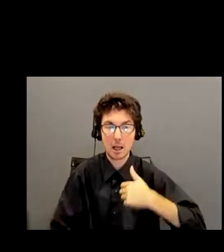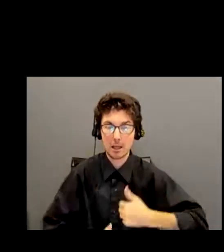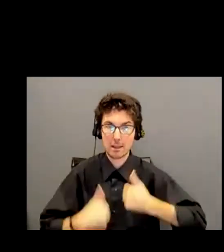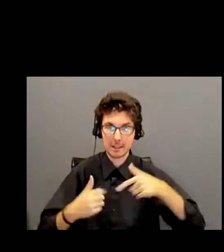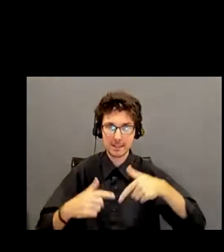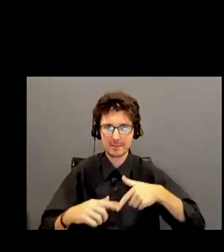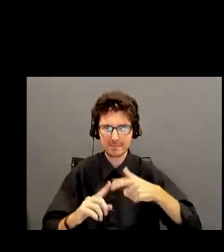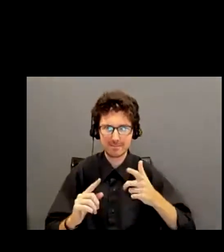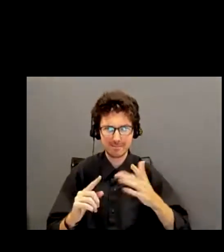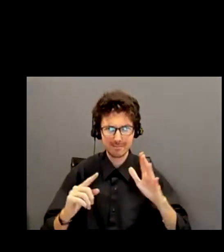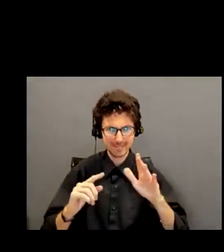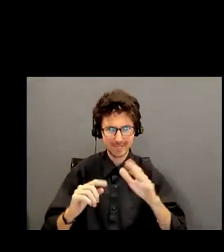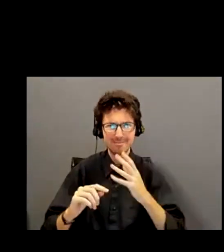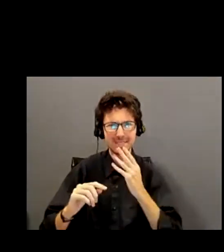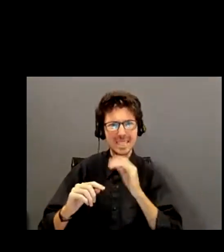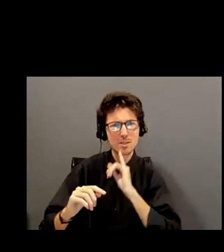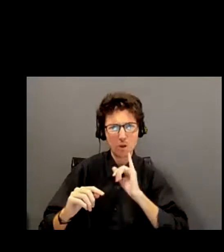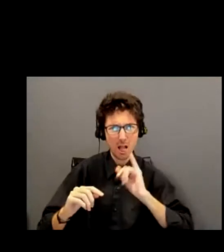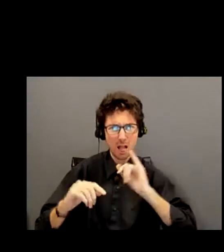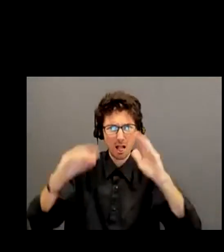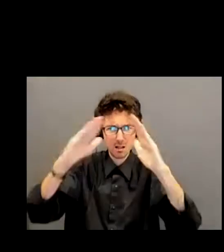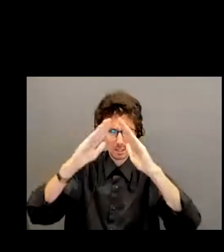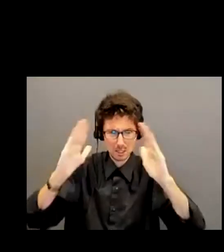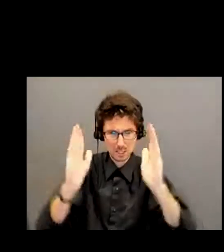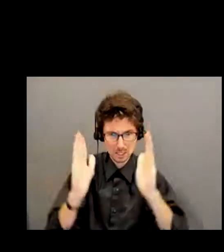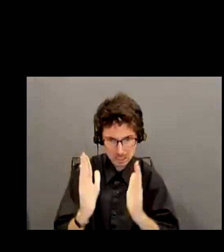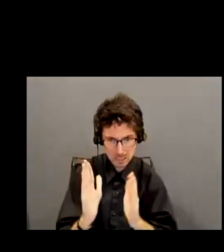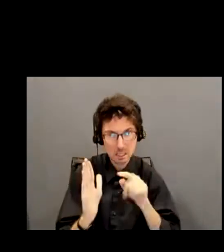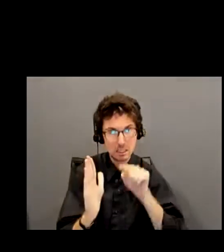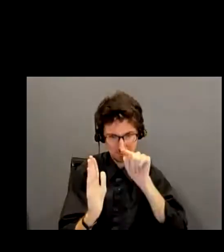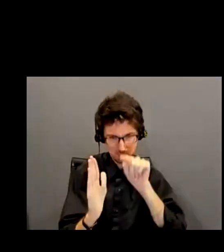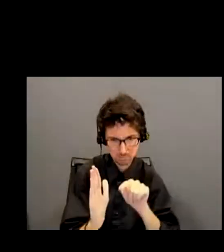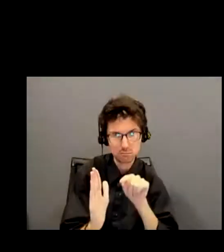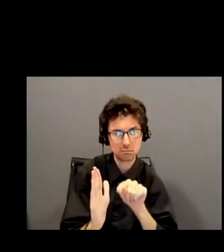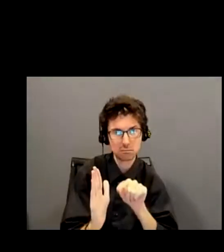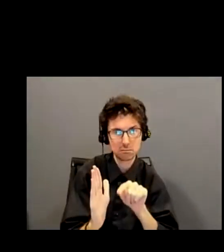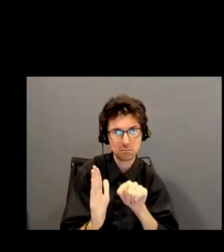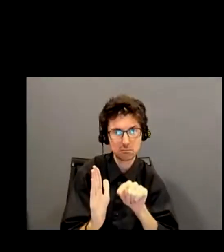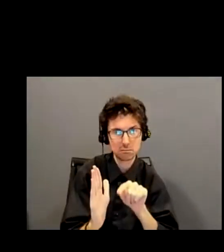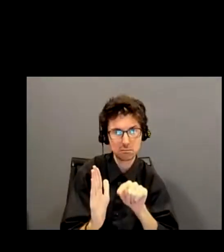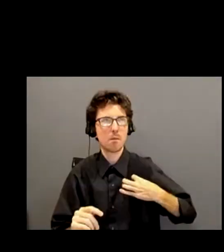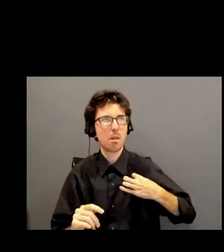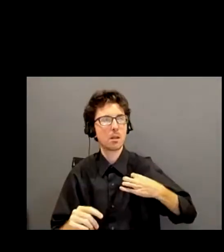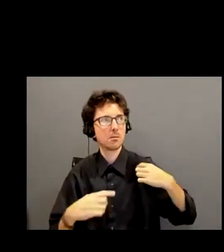south of Israel. I have been volunteering at Bet HaGalgalim, House of Wheels, since